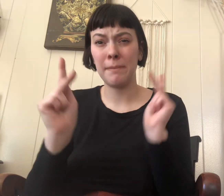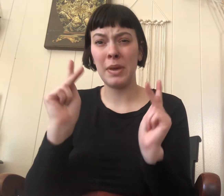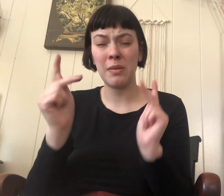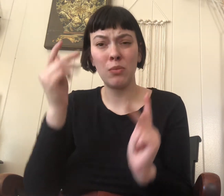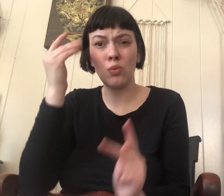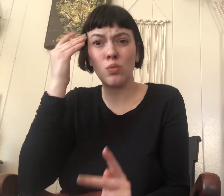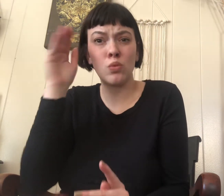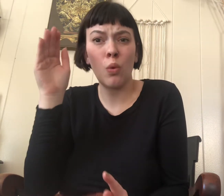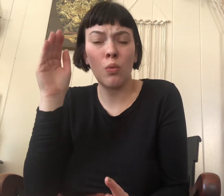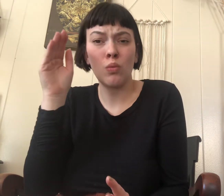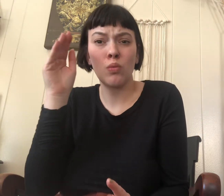their treatment.